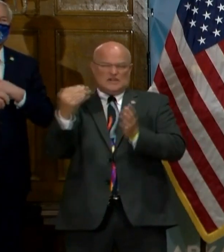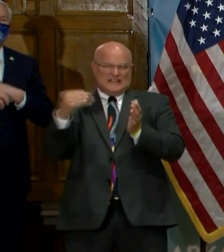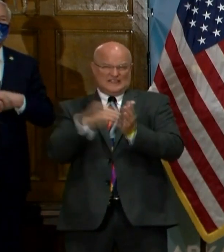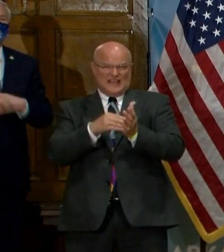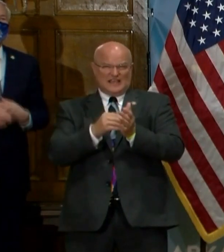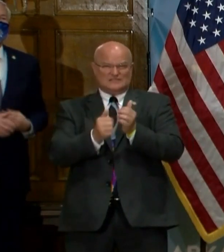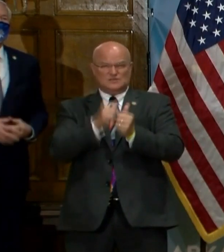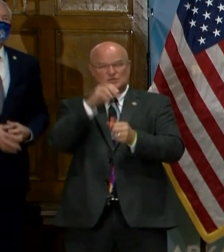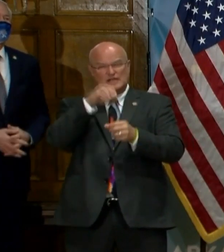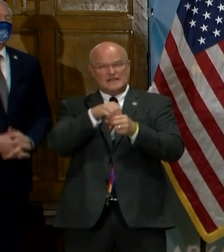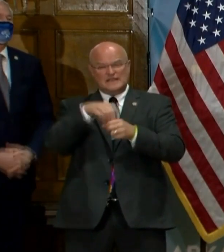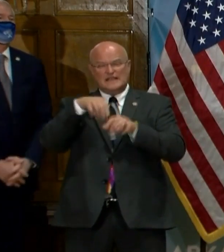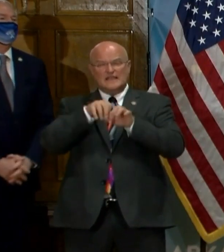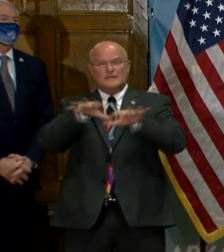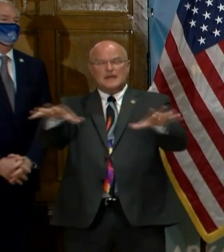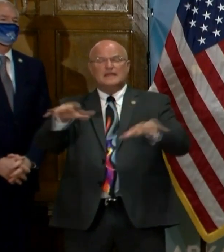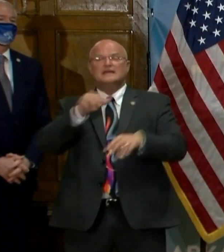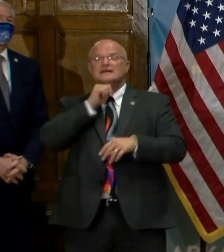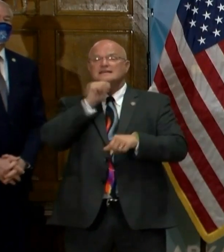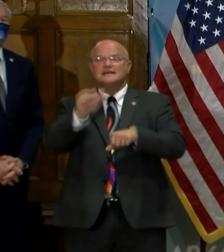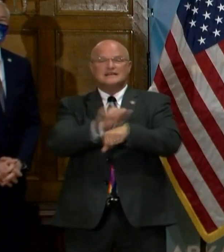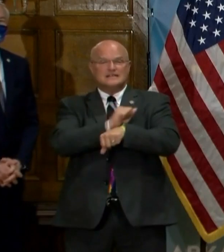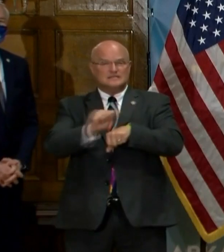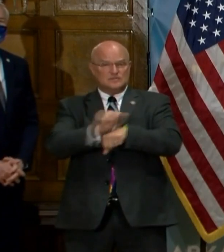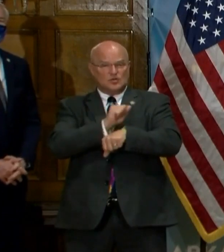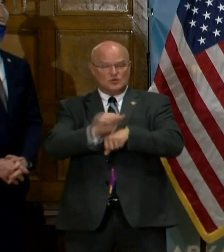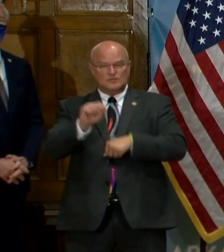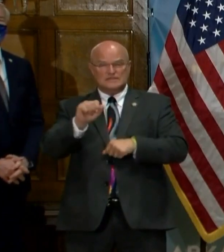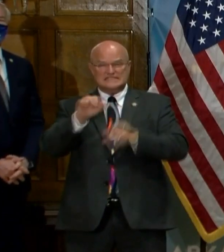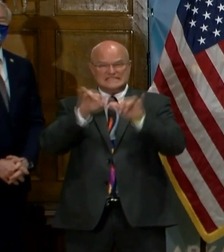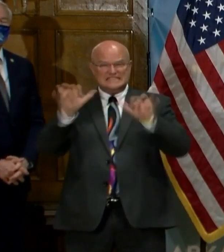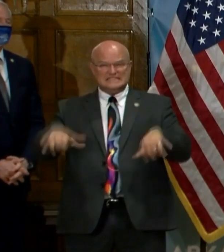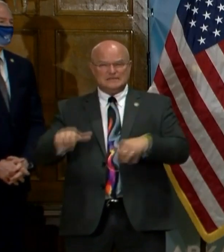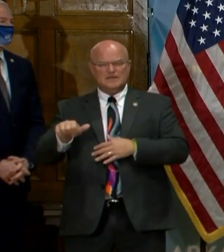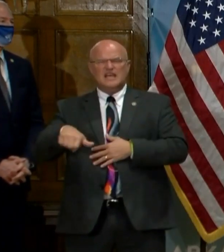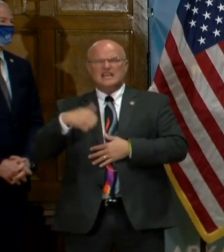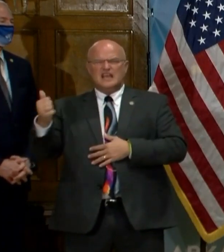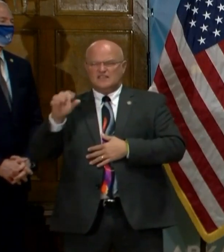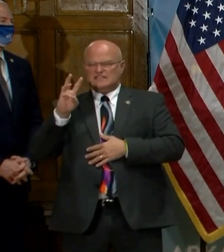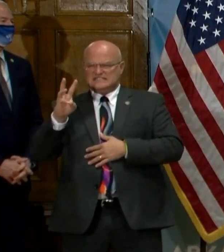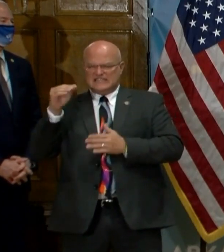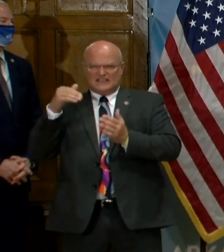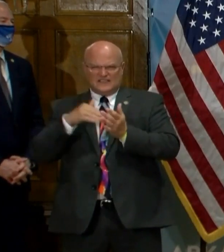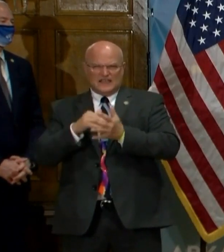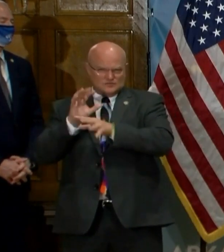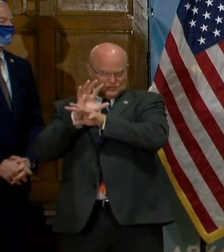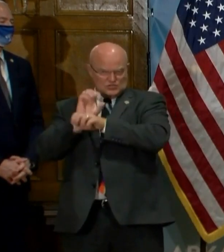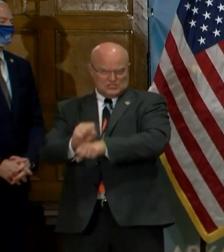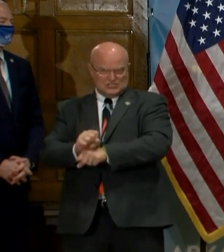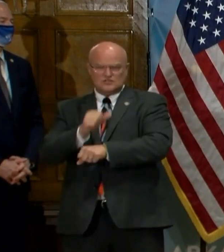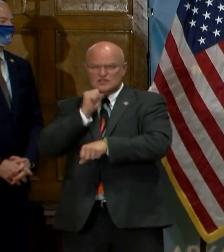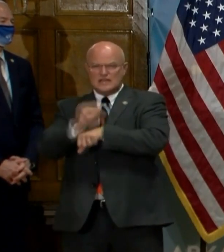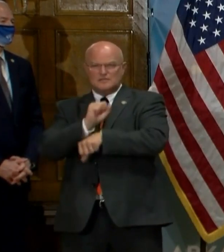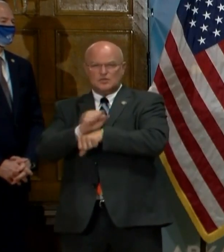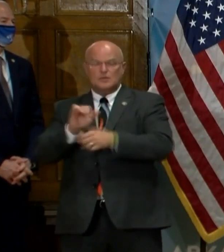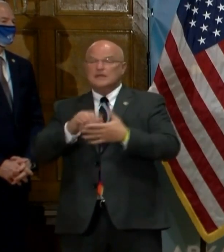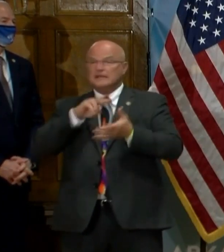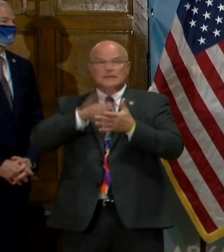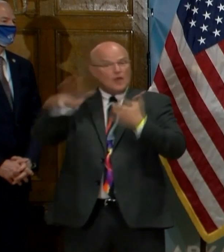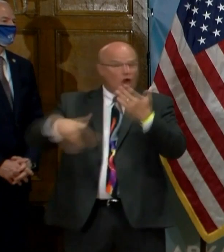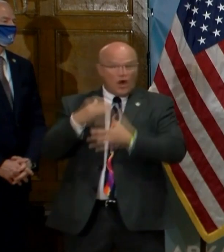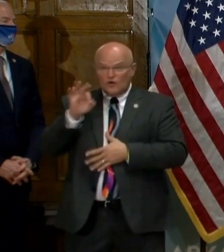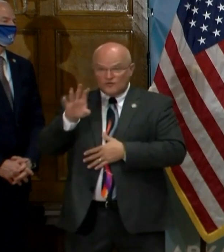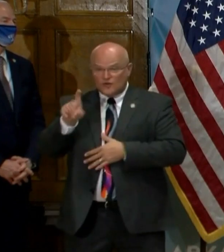14,000 within the pandemic unemployment system and another 6,000 within the traditional unemployment. That doesn't mean